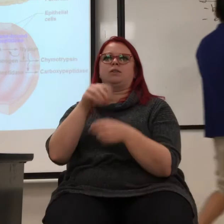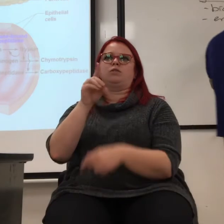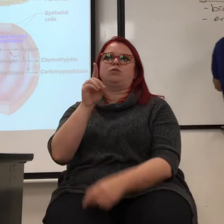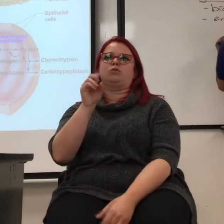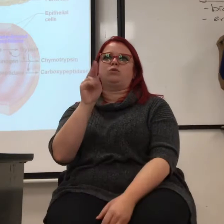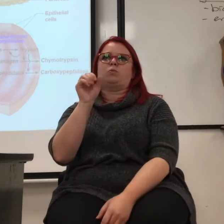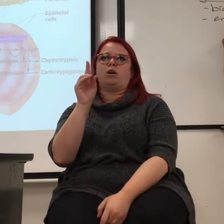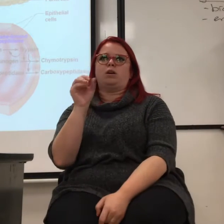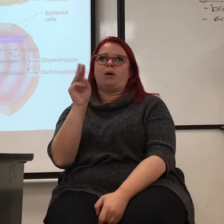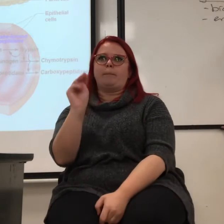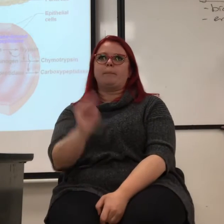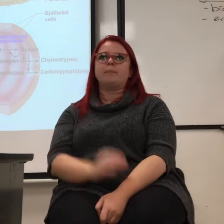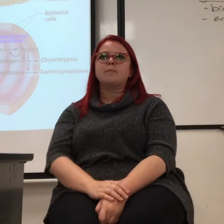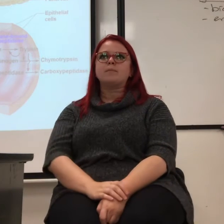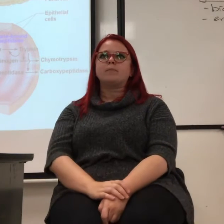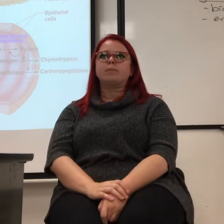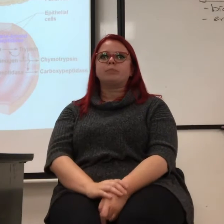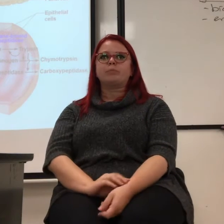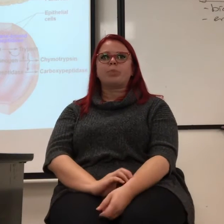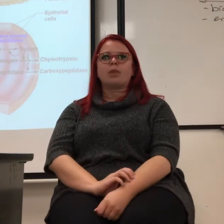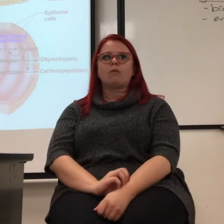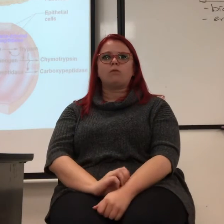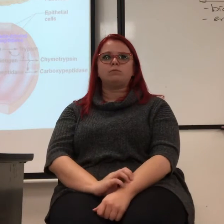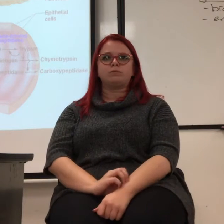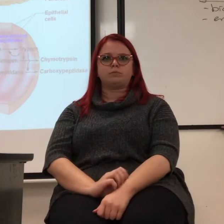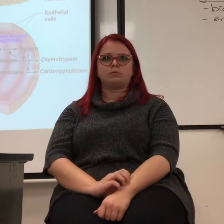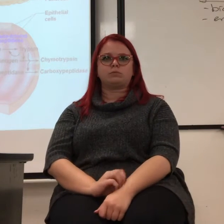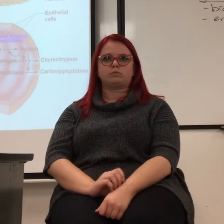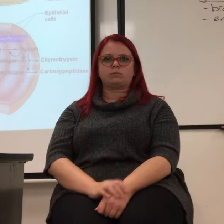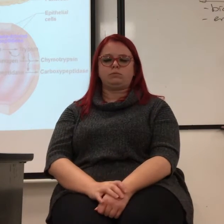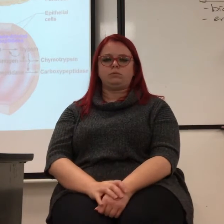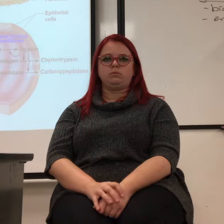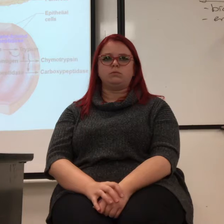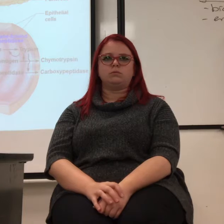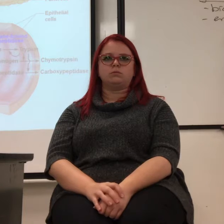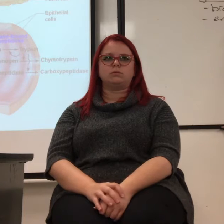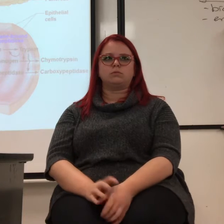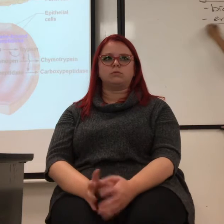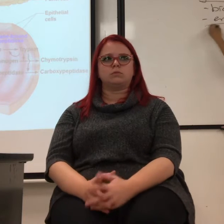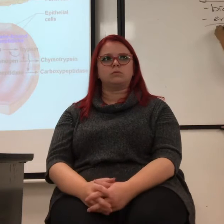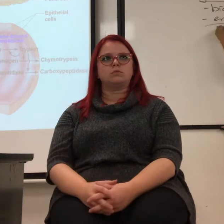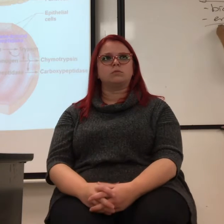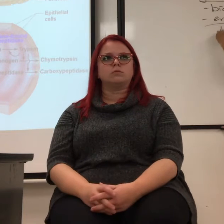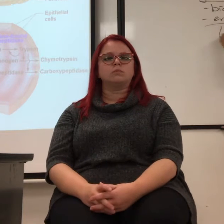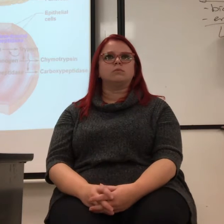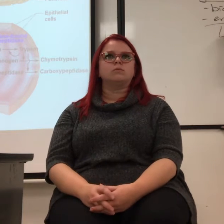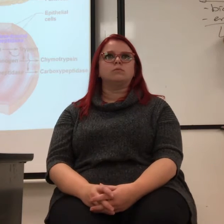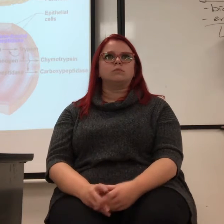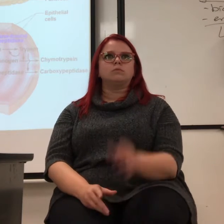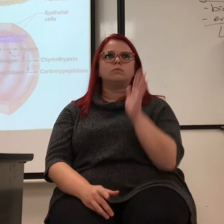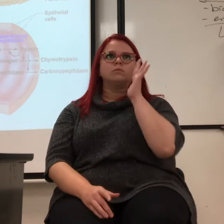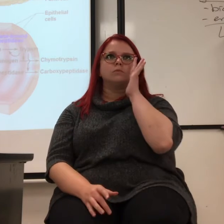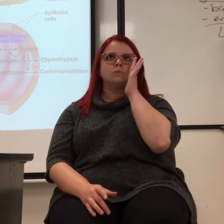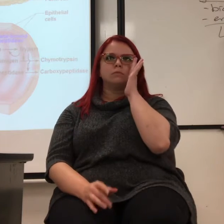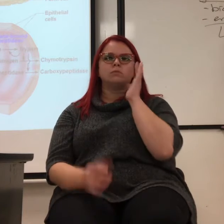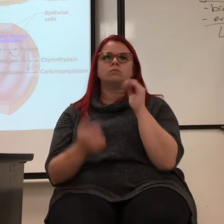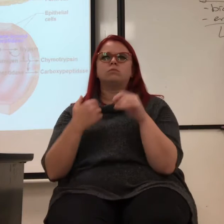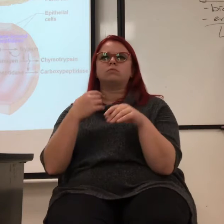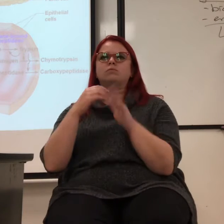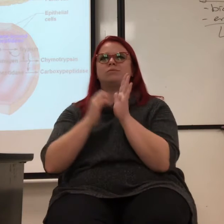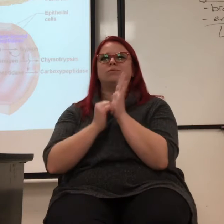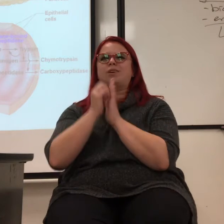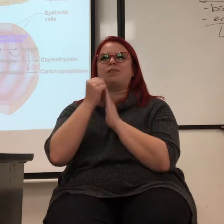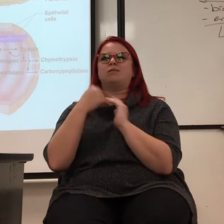So the enzyme-rich, actually RCH, enzyme-rich, sorry. So the enzyme I'll use as an example,